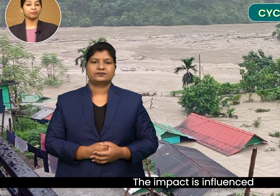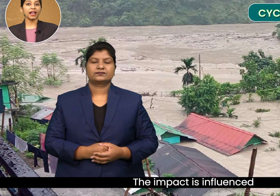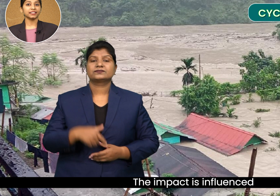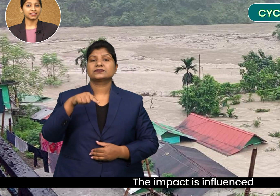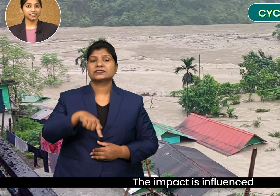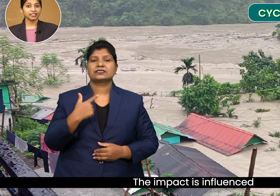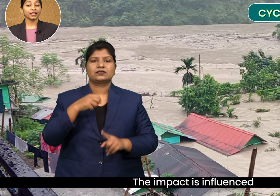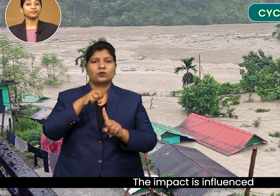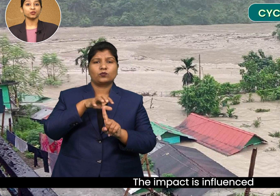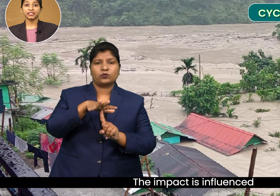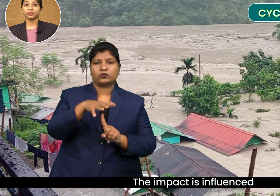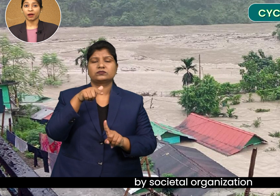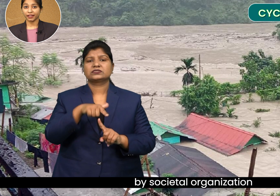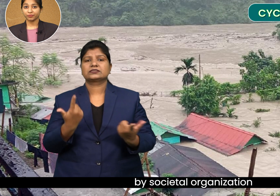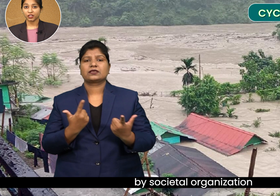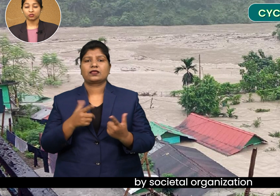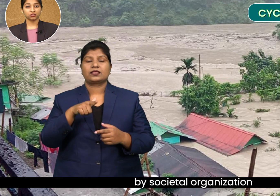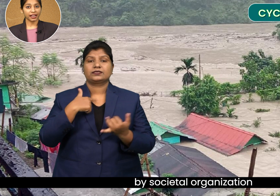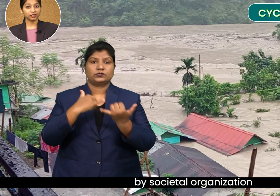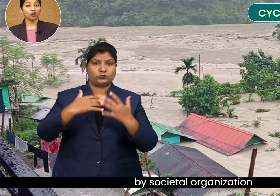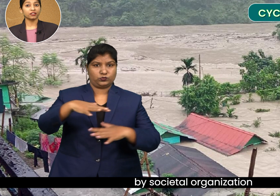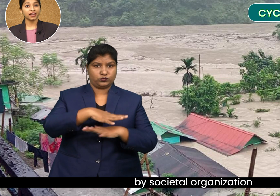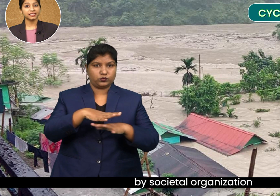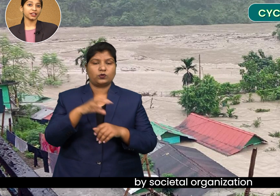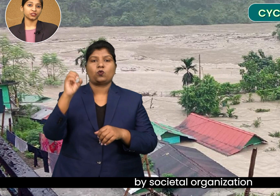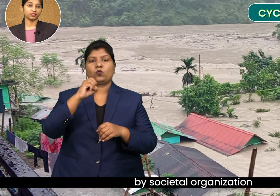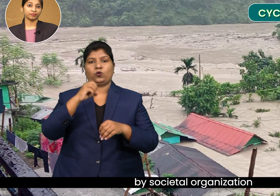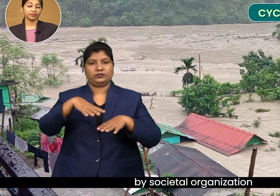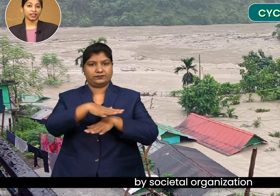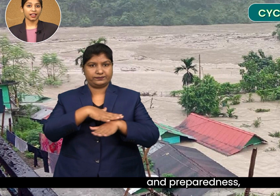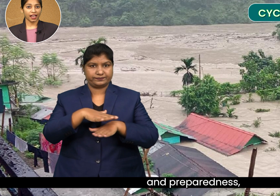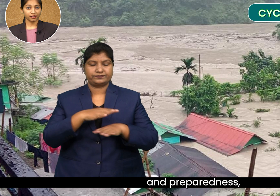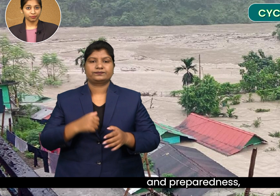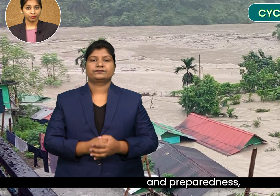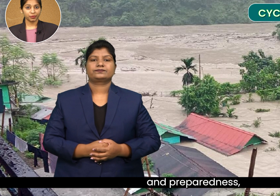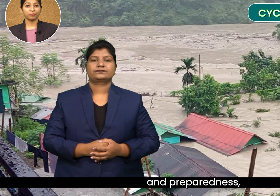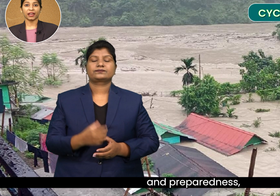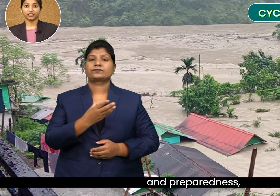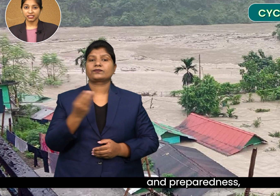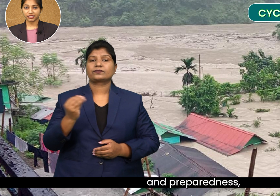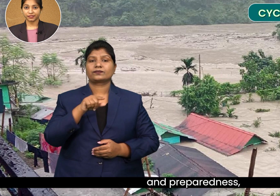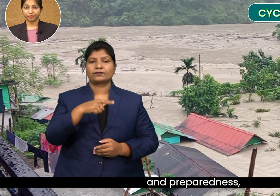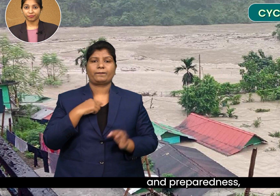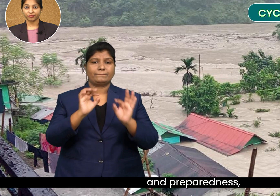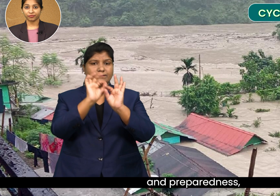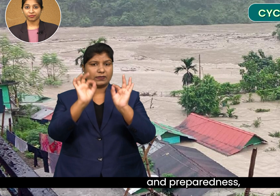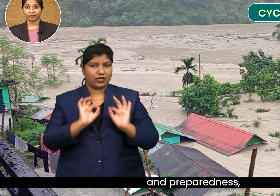The impact is influenced by societal organization and